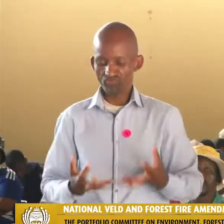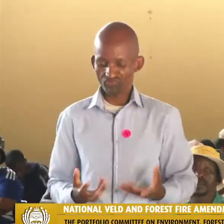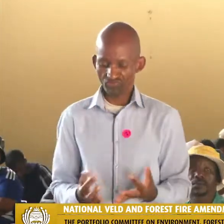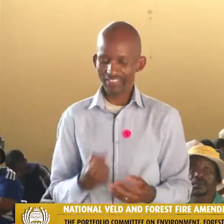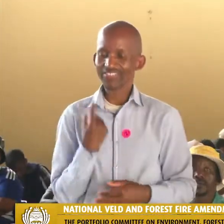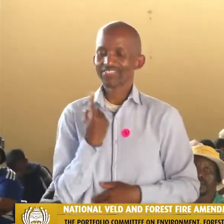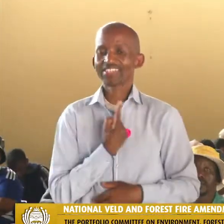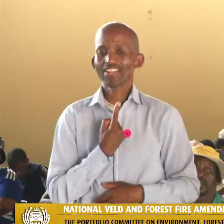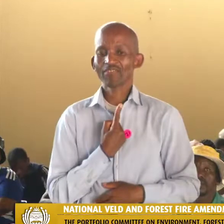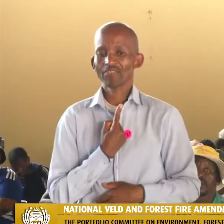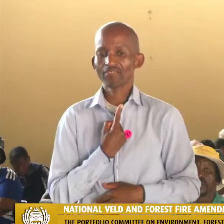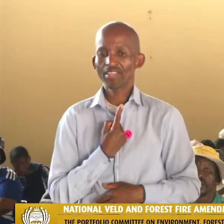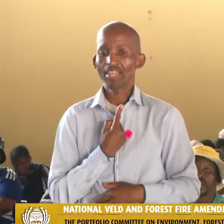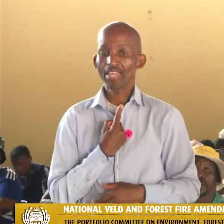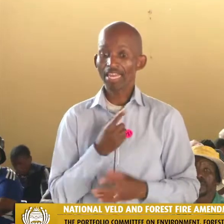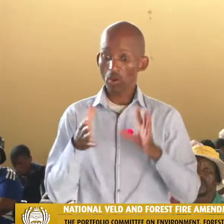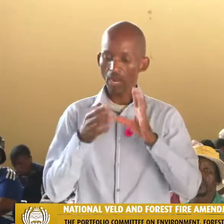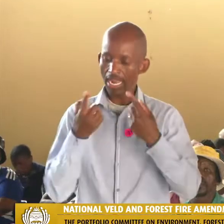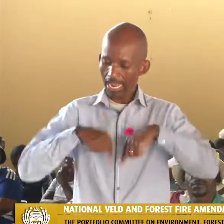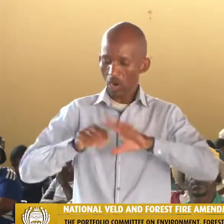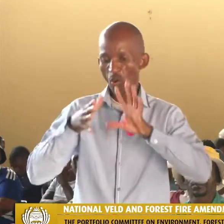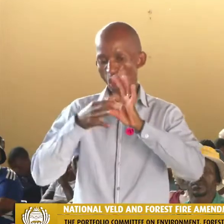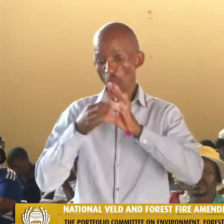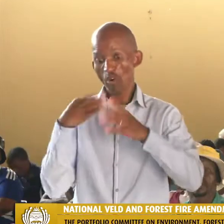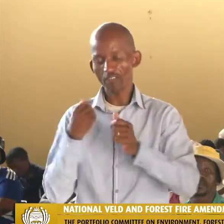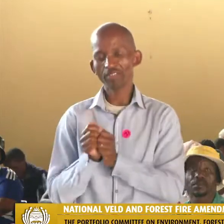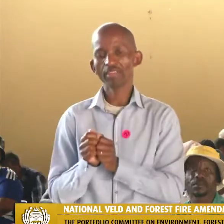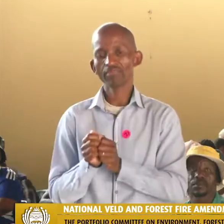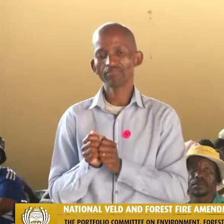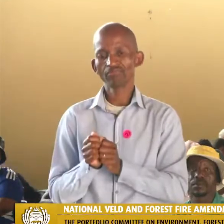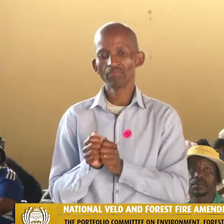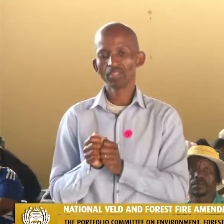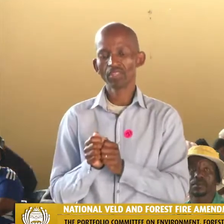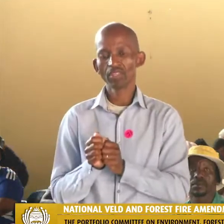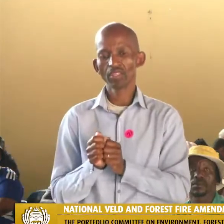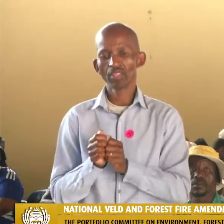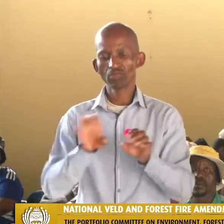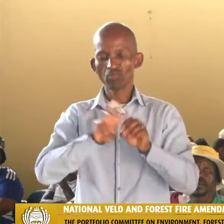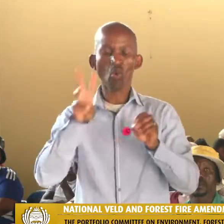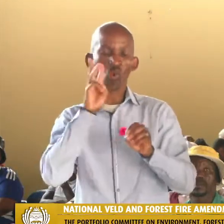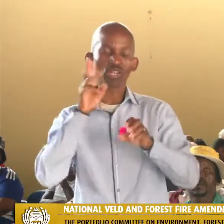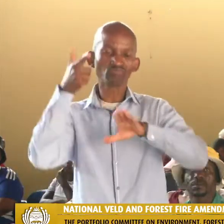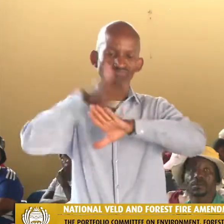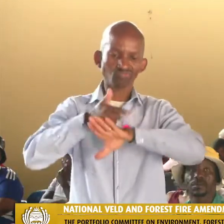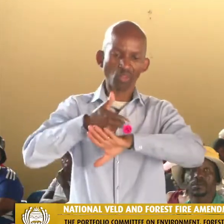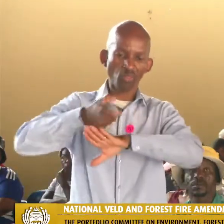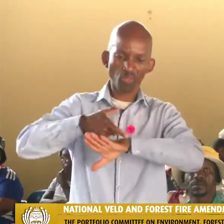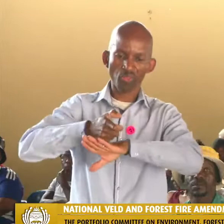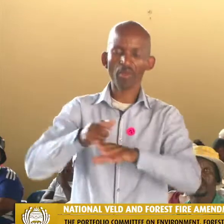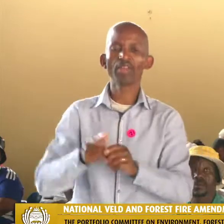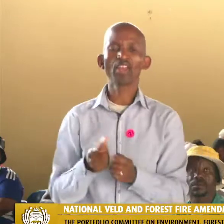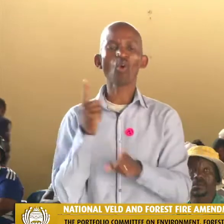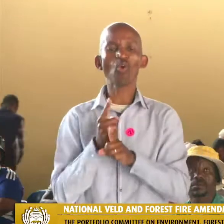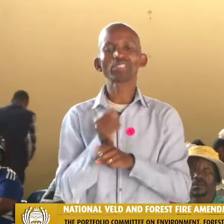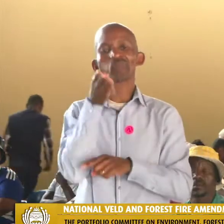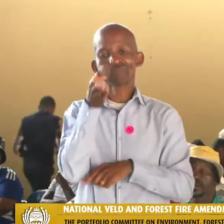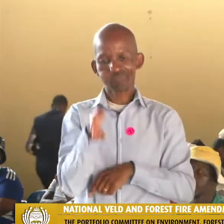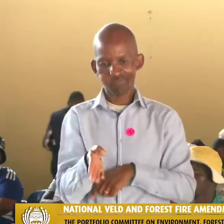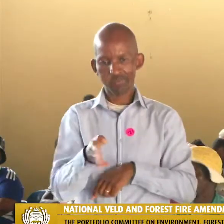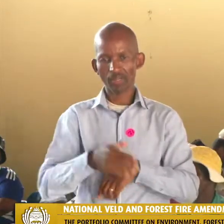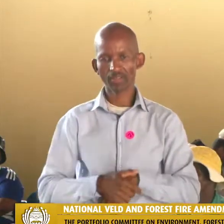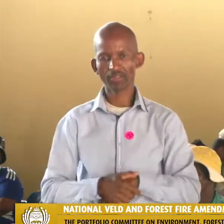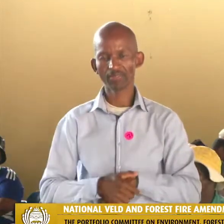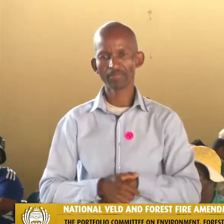ene ko rona go Magalis re na le di firefighter re di bona each and every day phela di le teng. Now, with the promise that